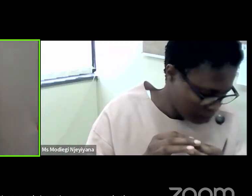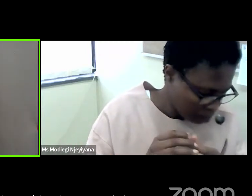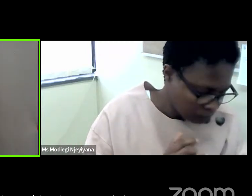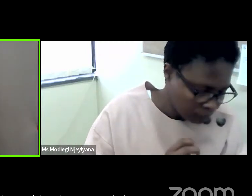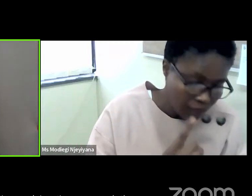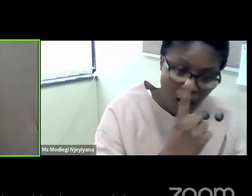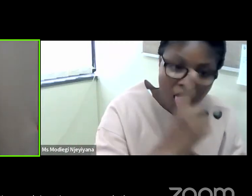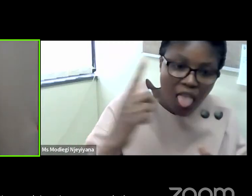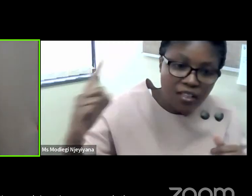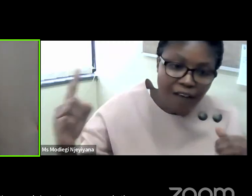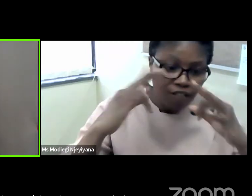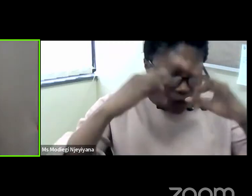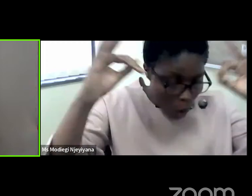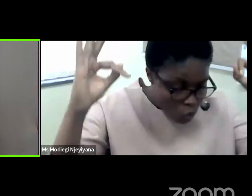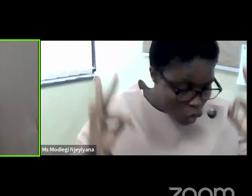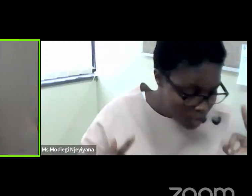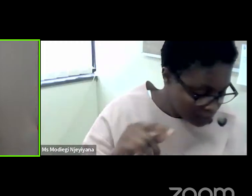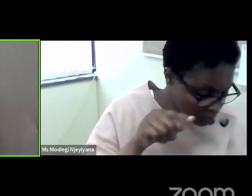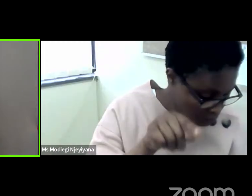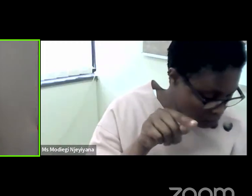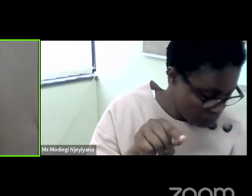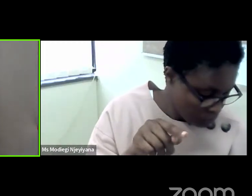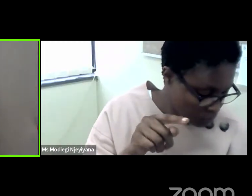Some of them need an interpreter,